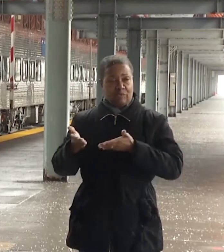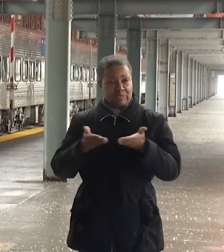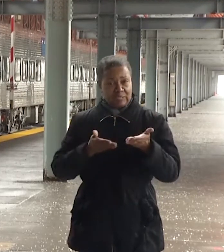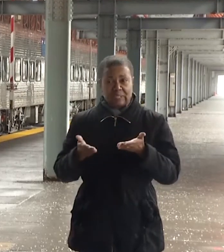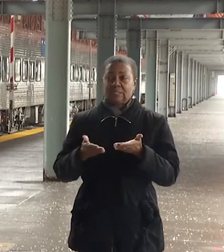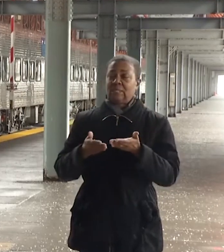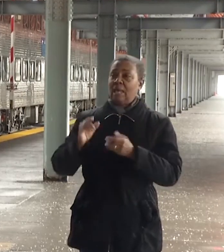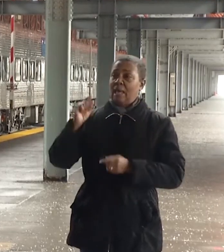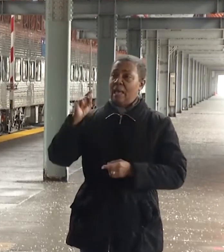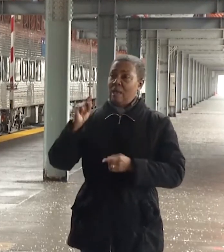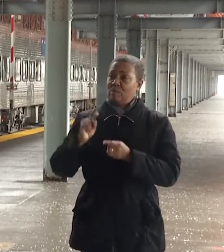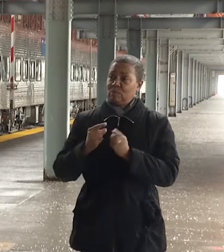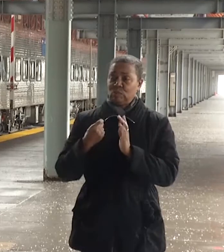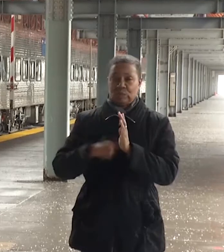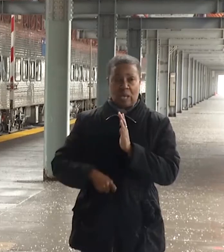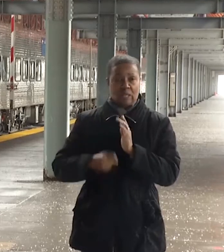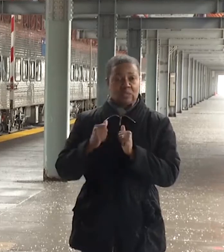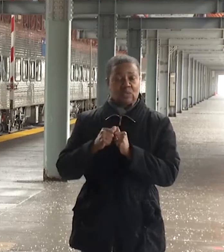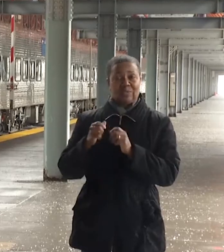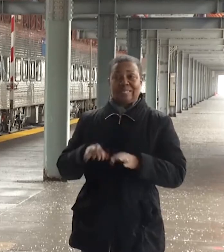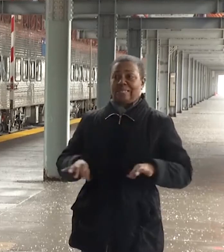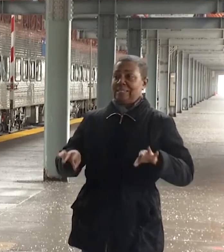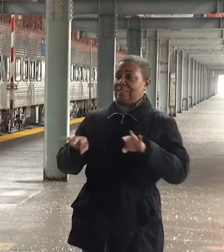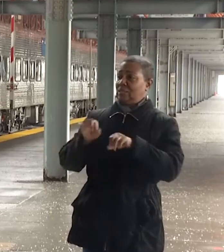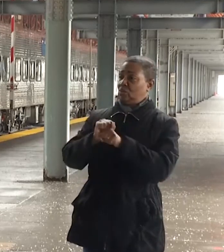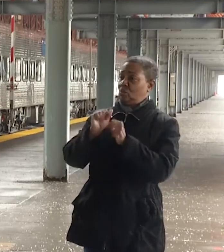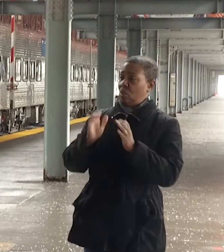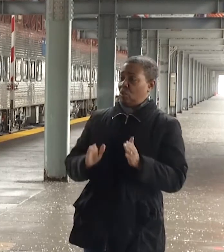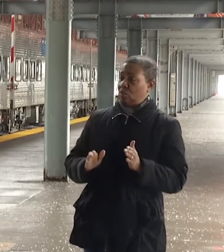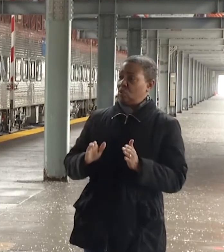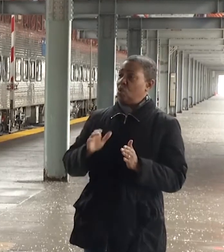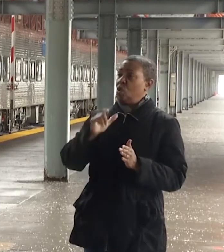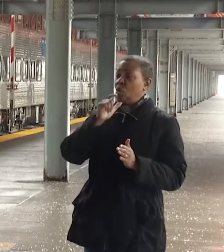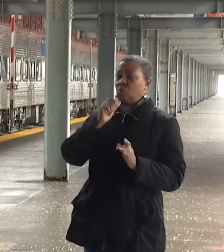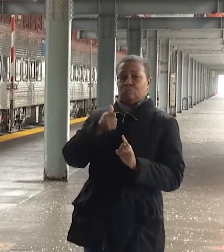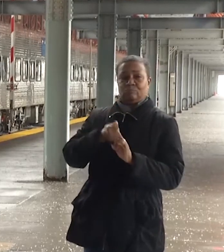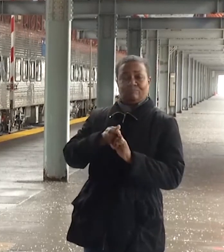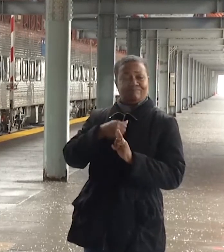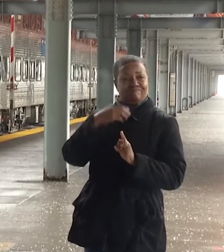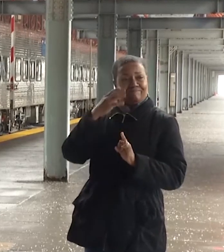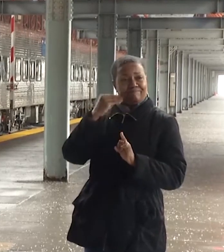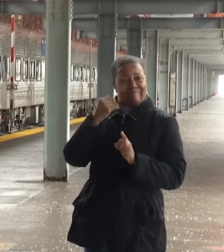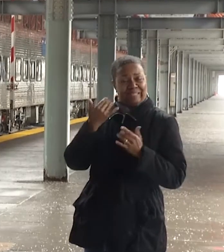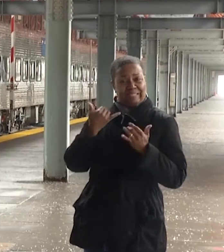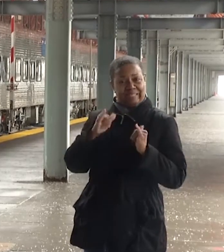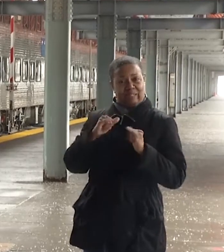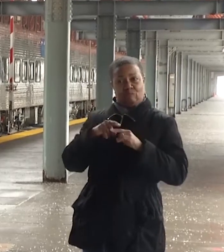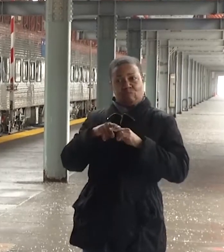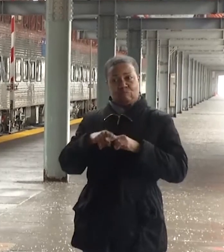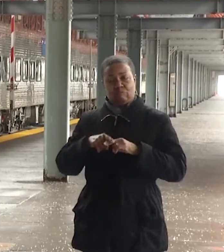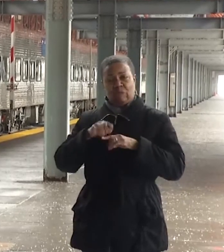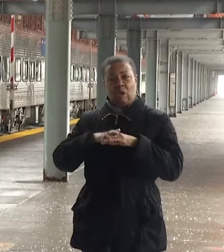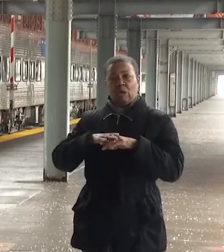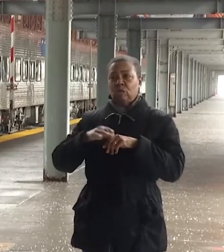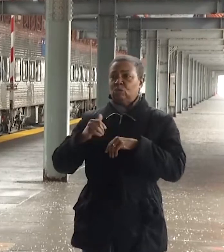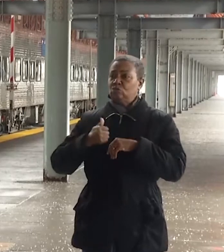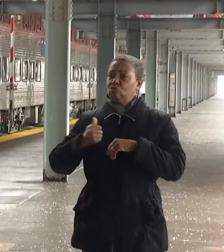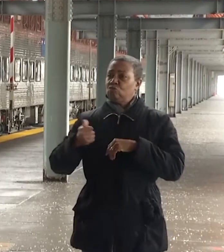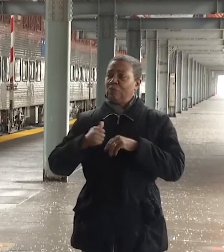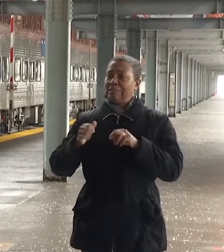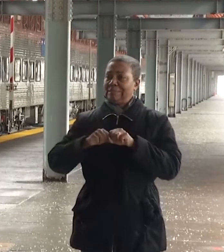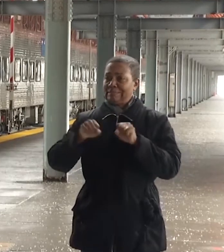at reduced cost to the essential workers who have been and still are reliant on the transit